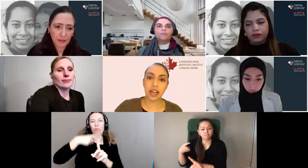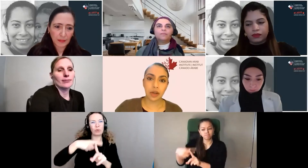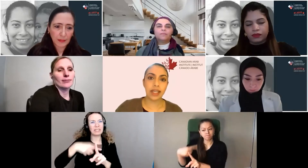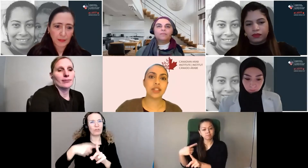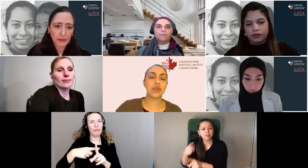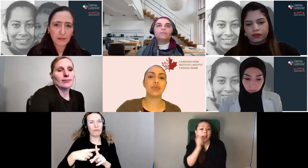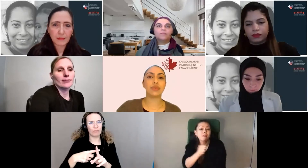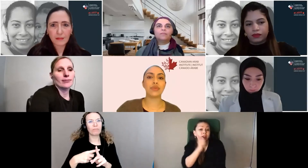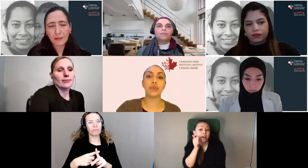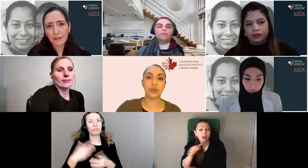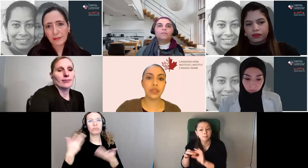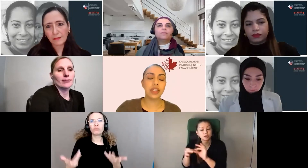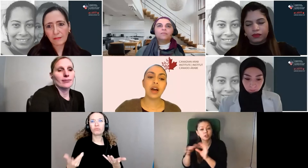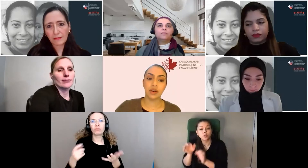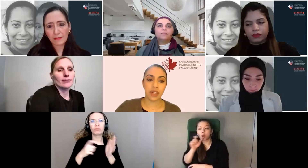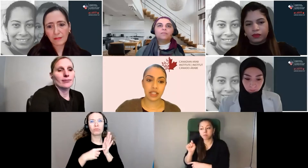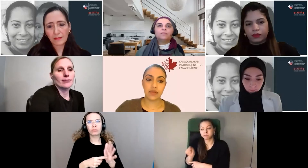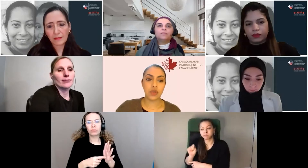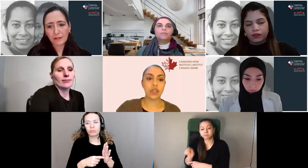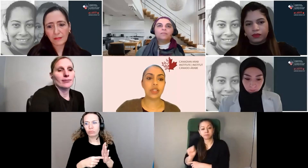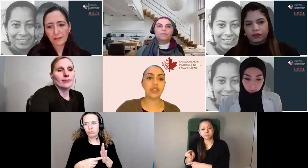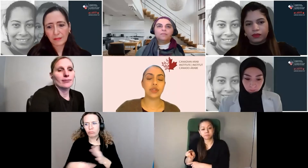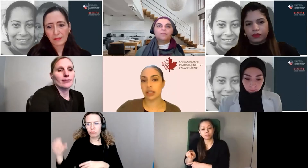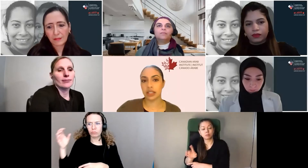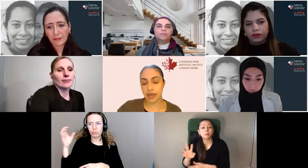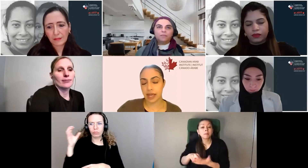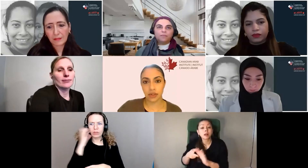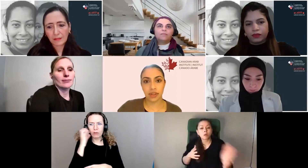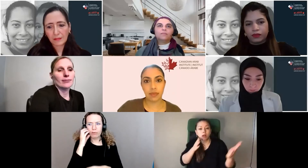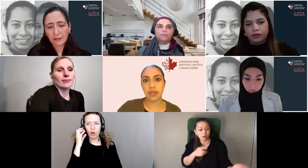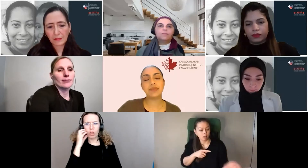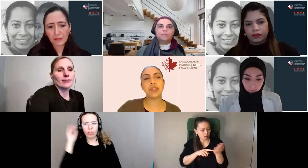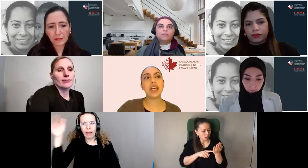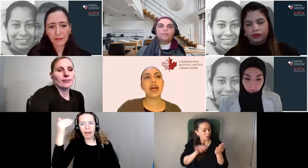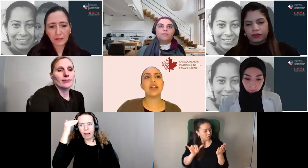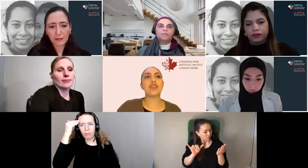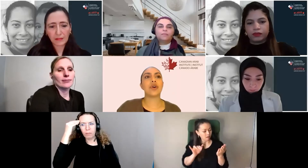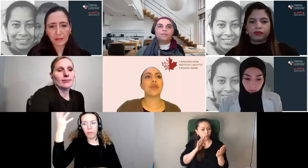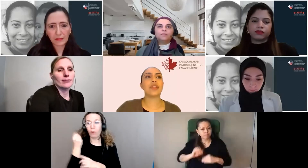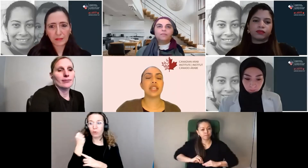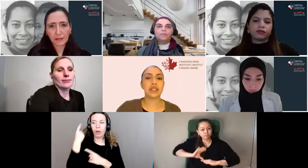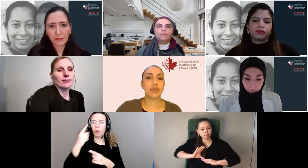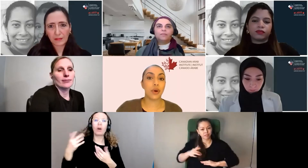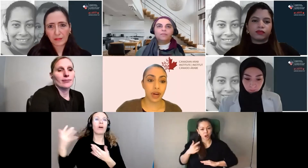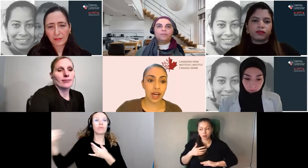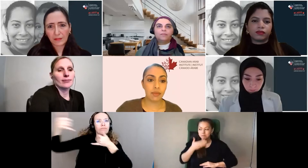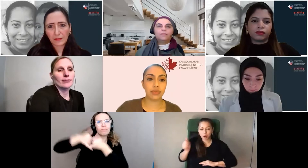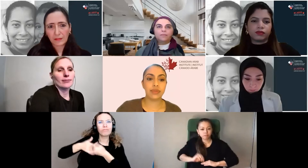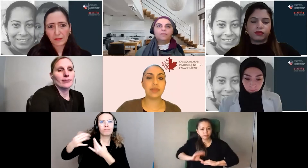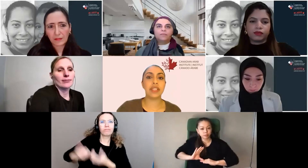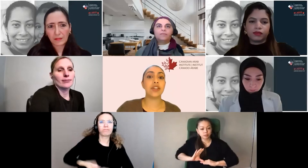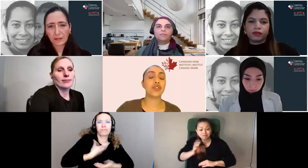in Arabic, improve the mood of an individual using cognitive behavioral therapy. And so this